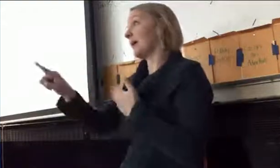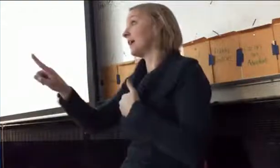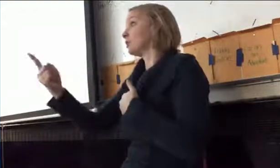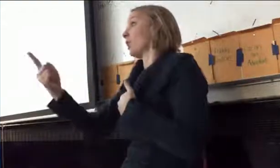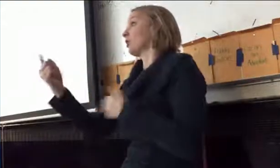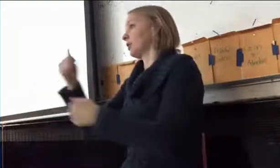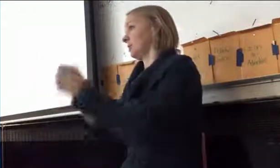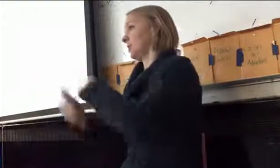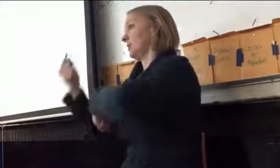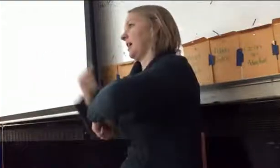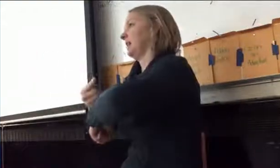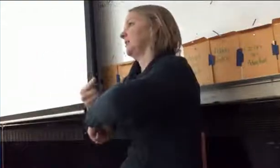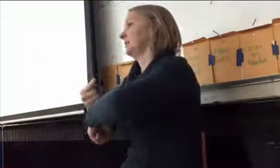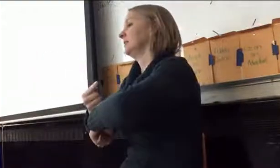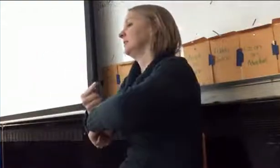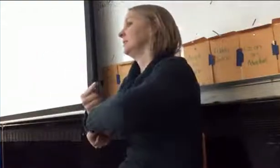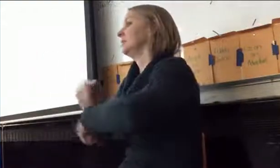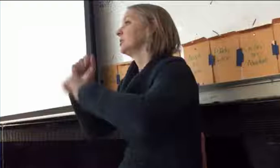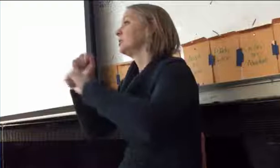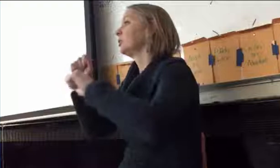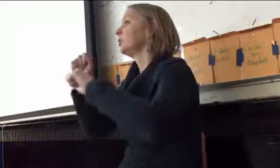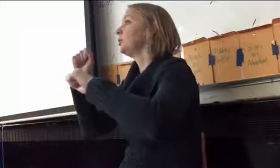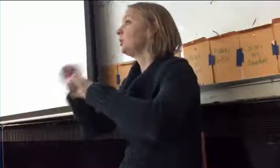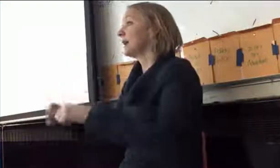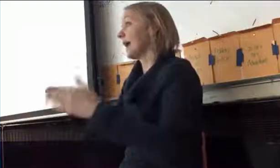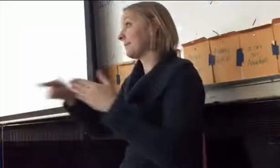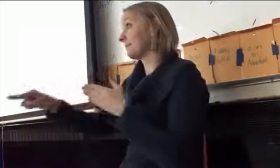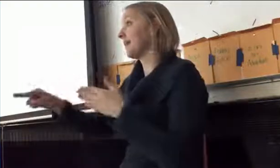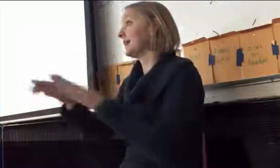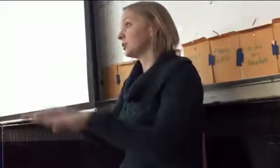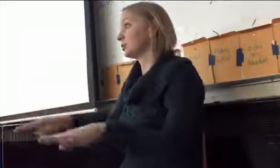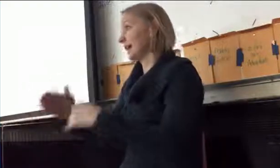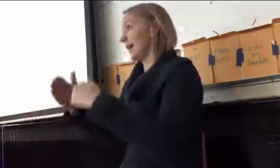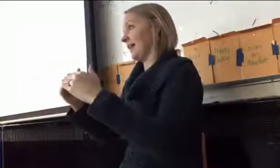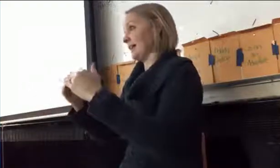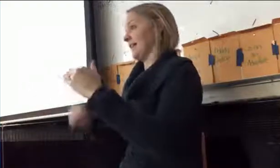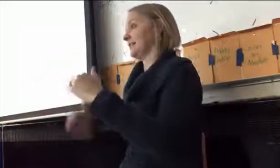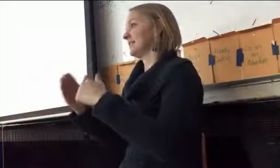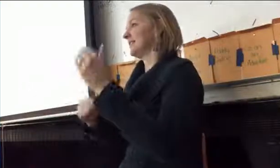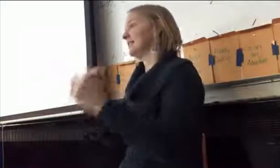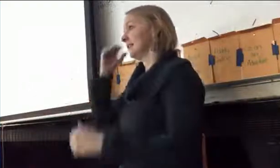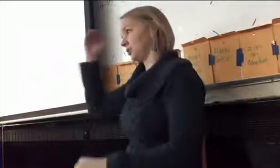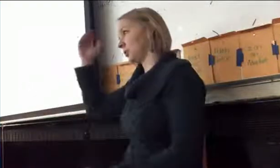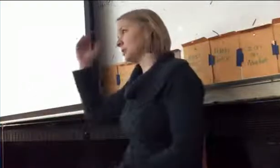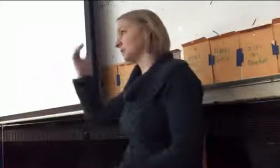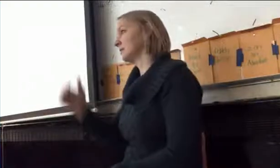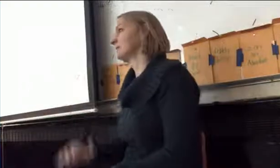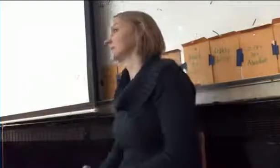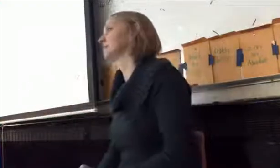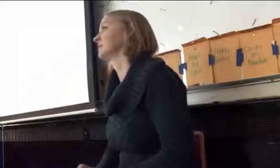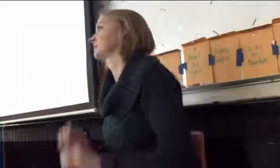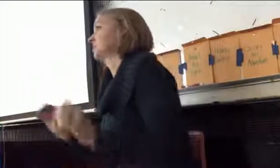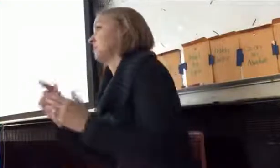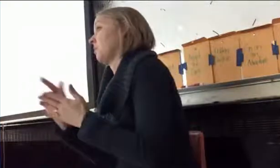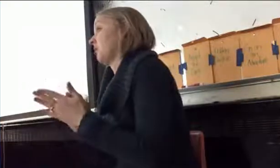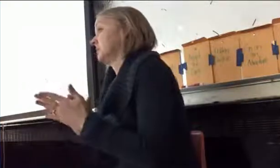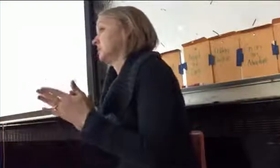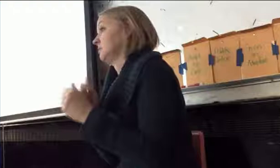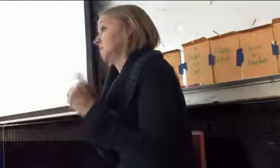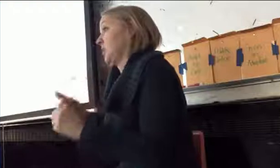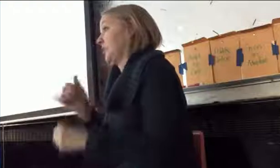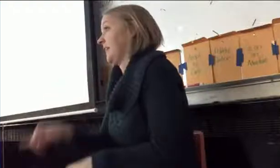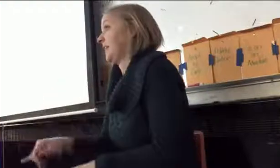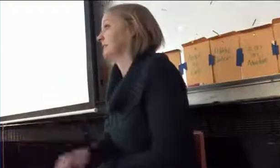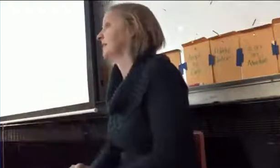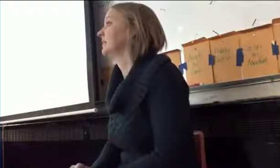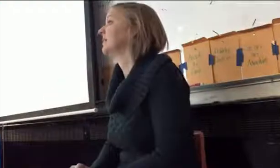day. So you can pay children less than an adult. There's no law that says you can't. Now, one other thing, too, is if you